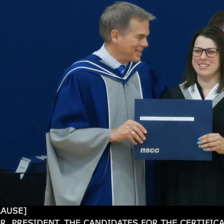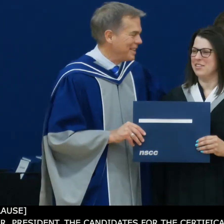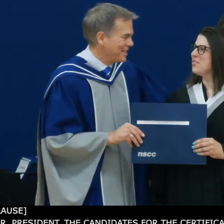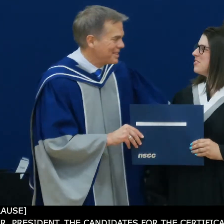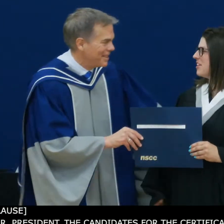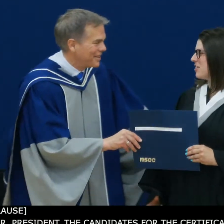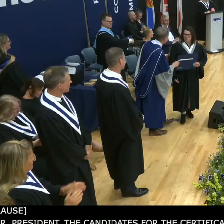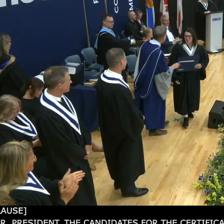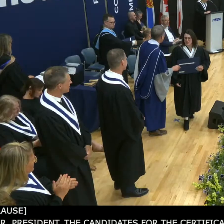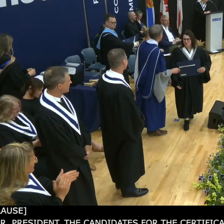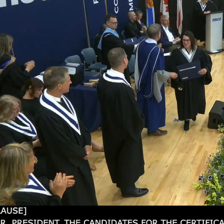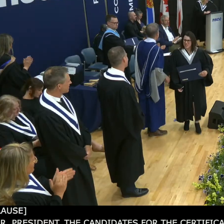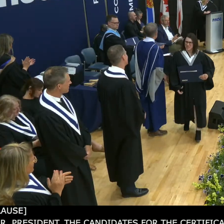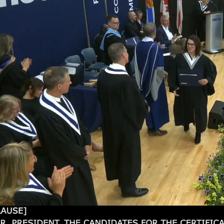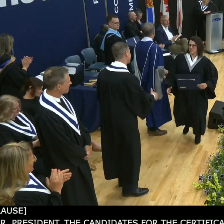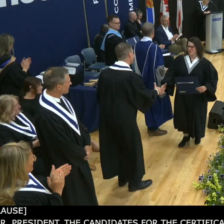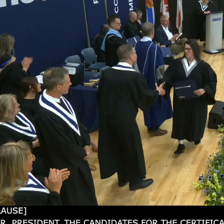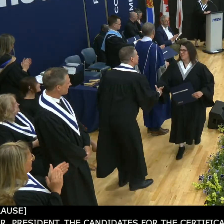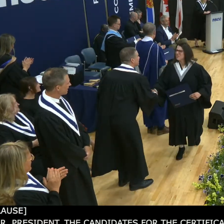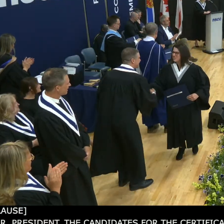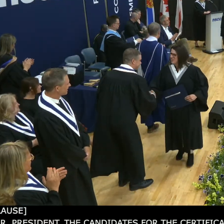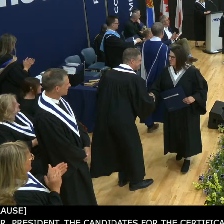Sarah Jones.